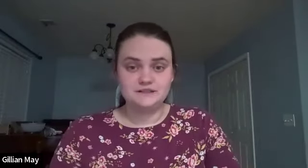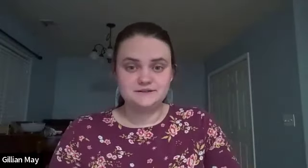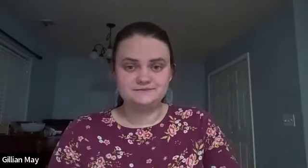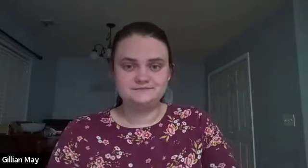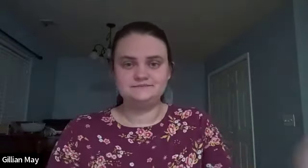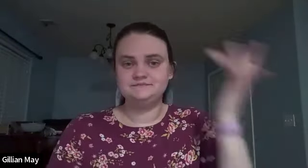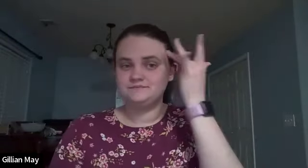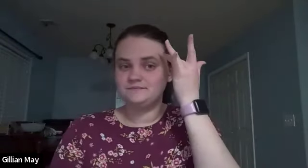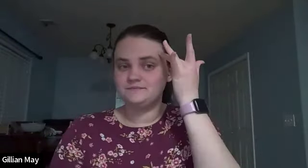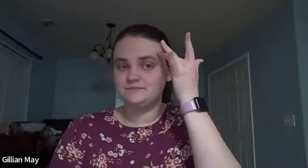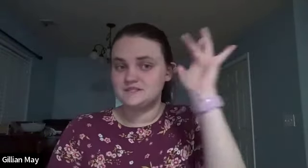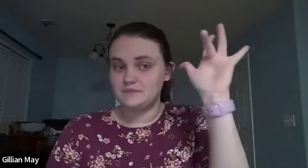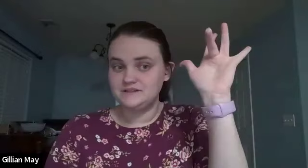Smart, smart,